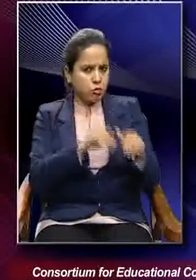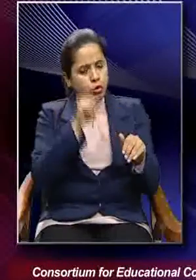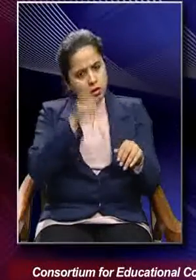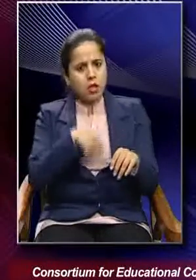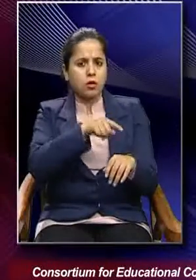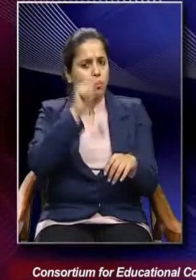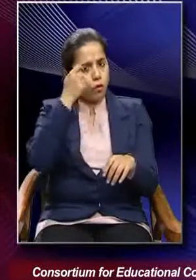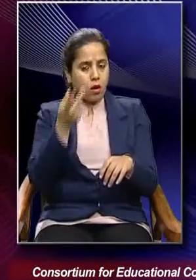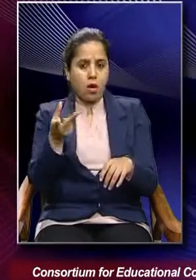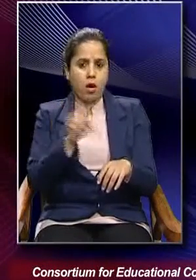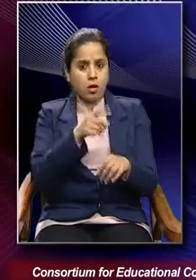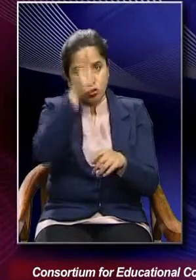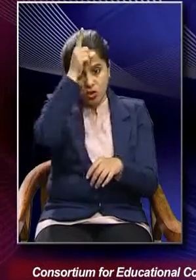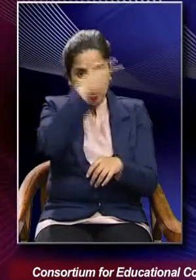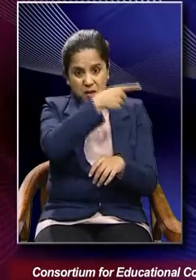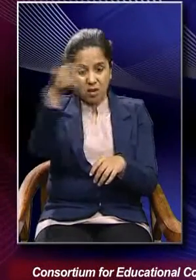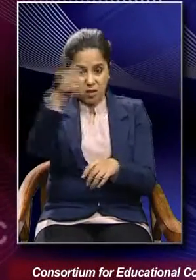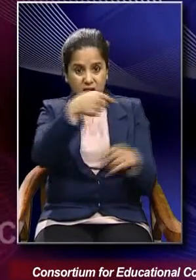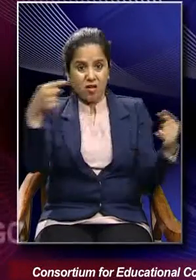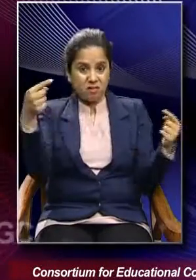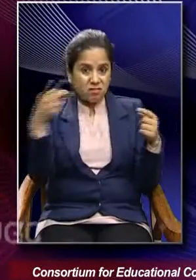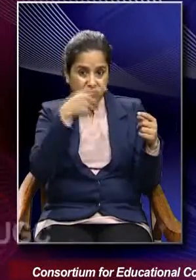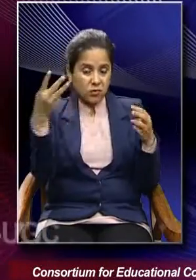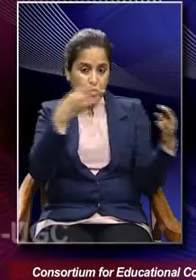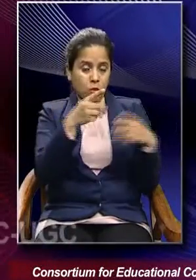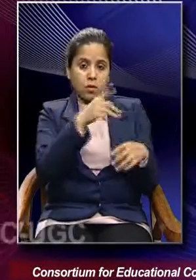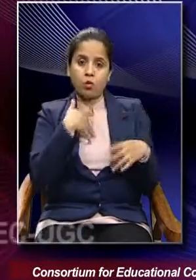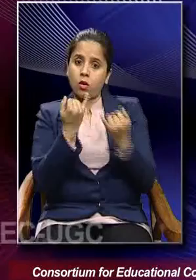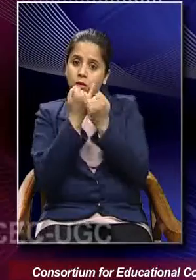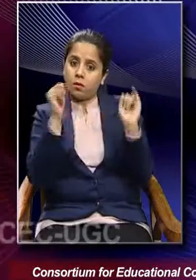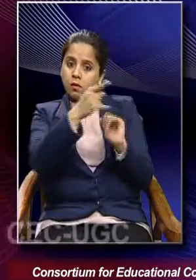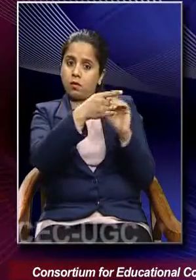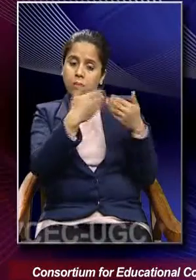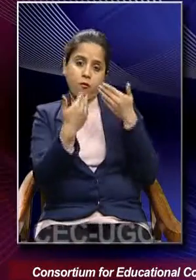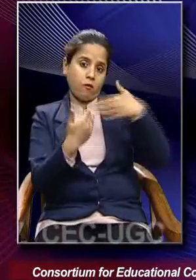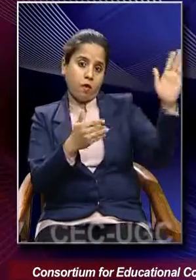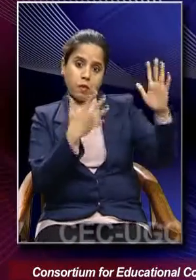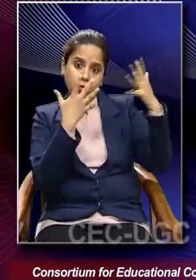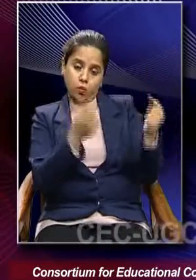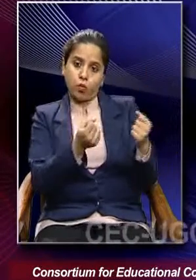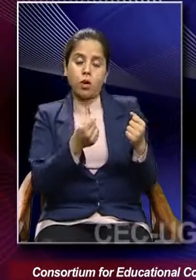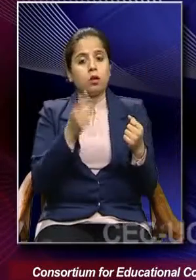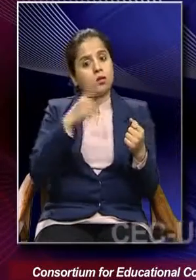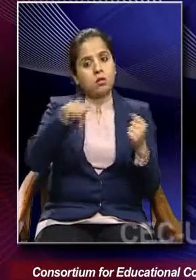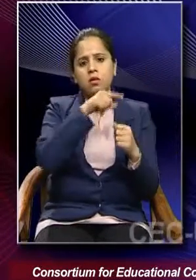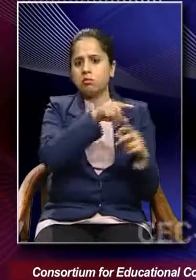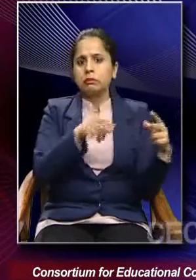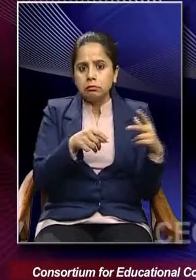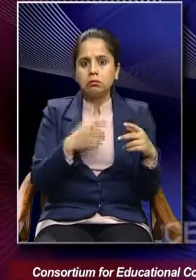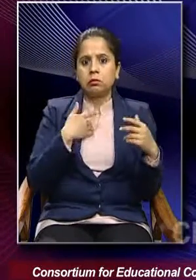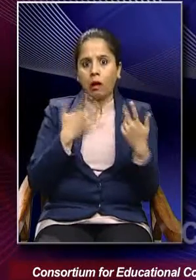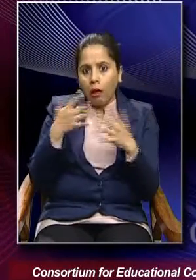British against Germany, but wanted independence of India, which was refused